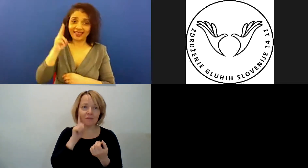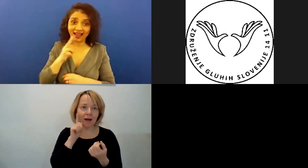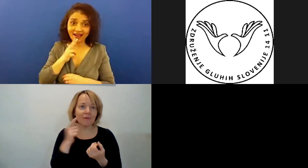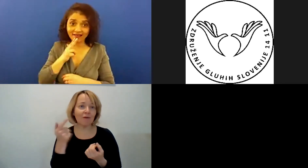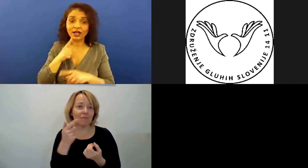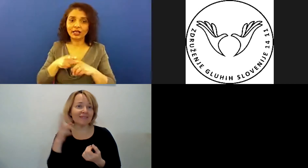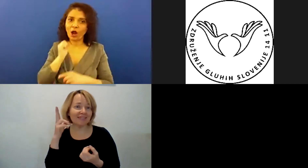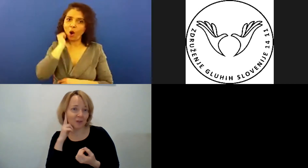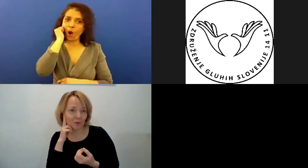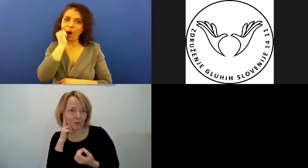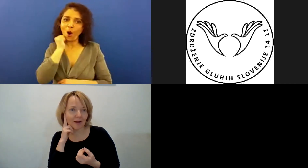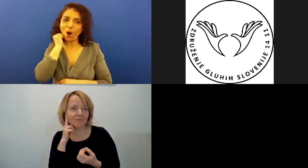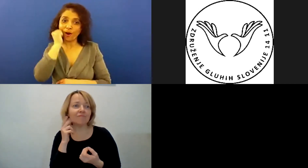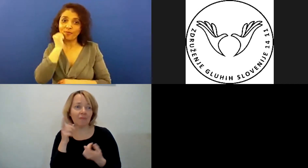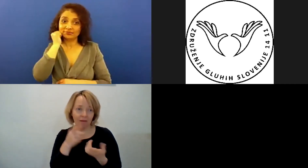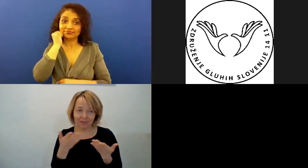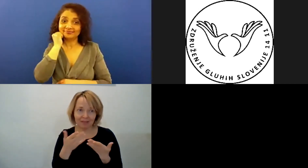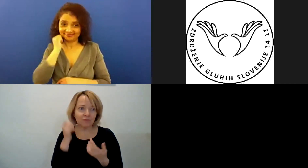My father and mother are deaf.